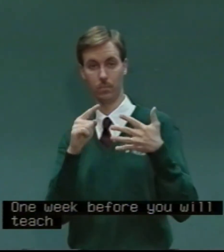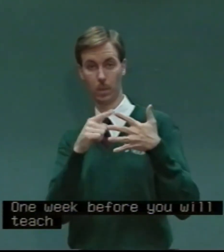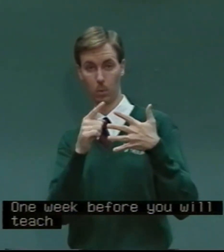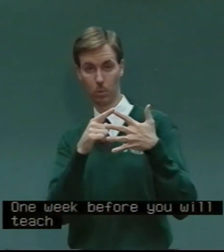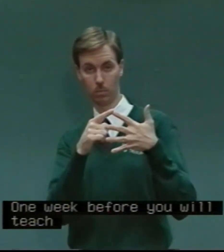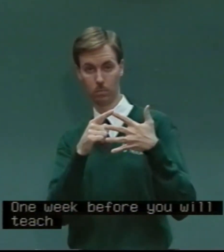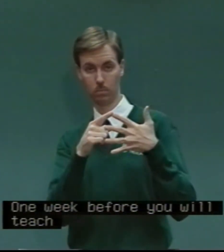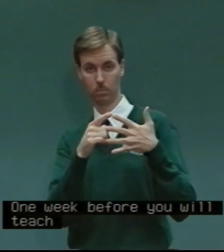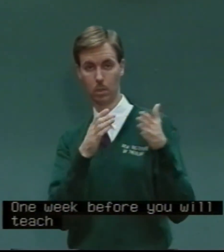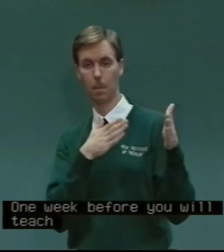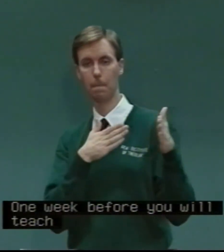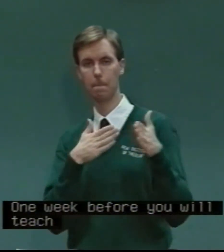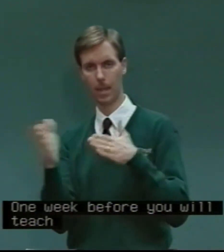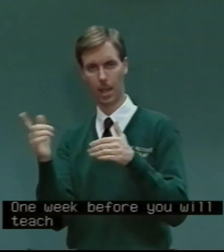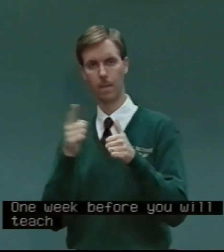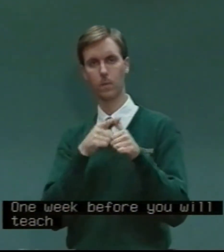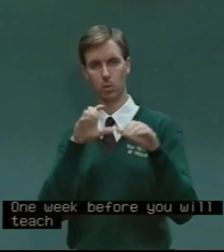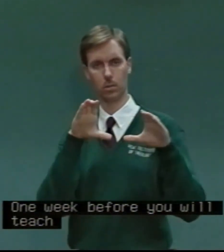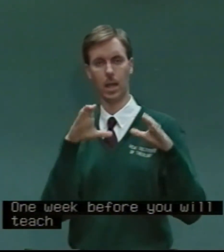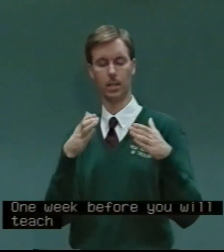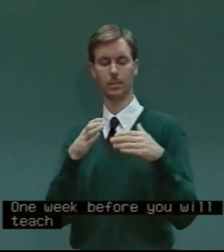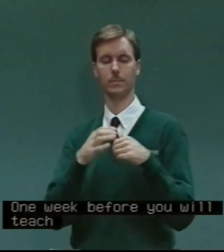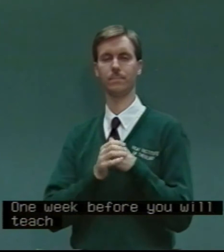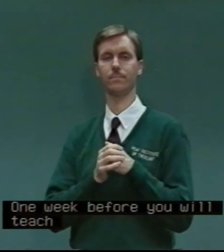1 week before you will teach.